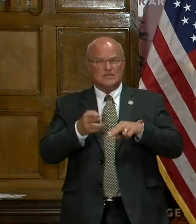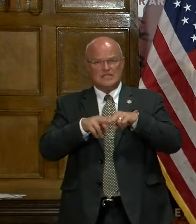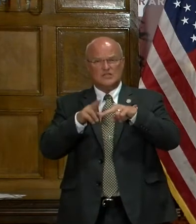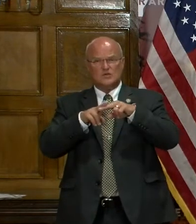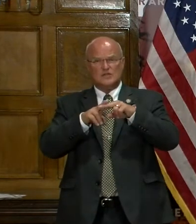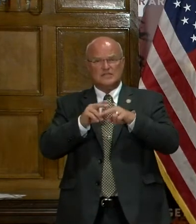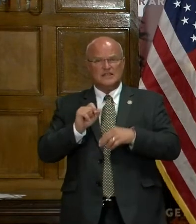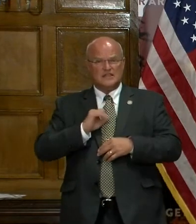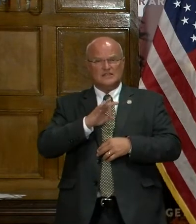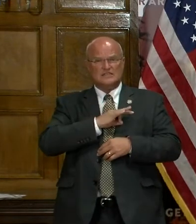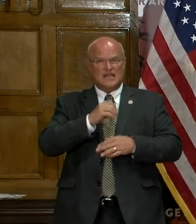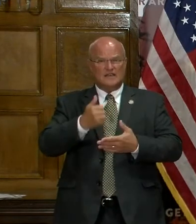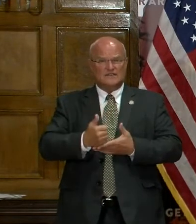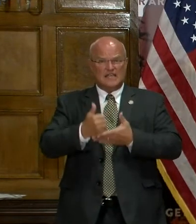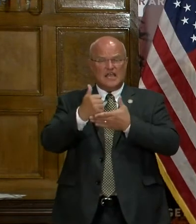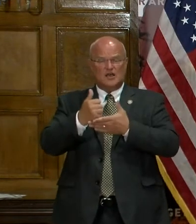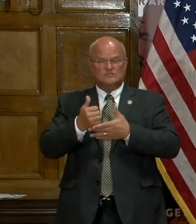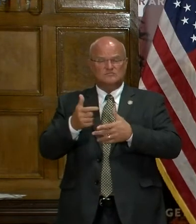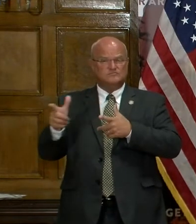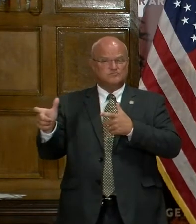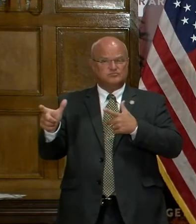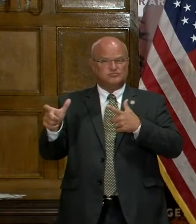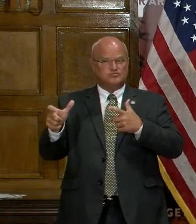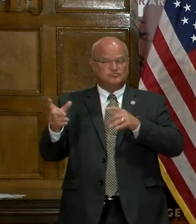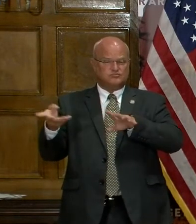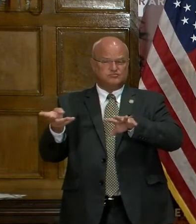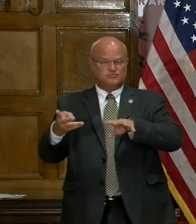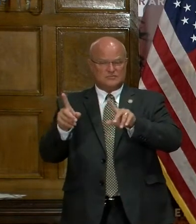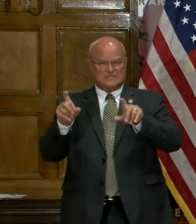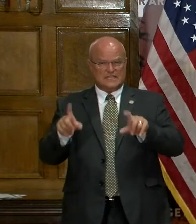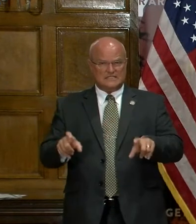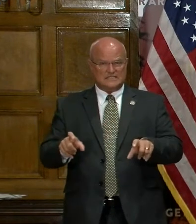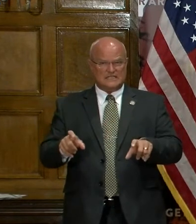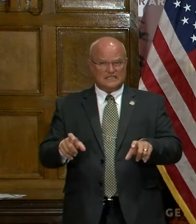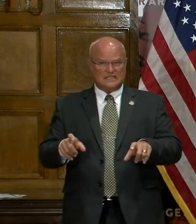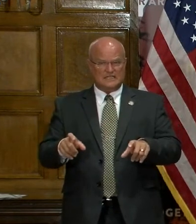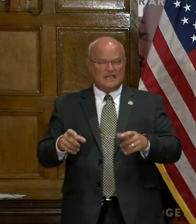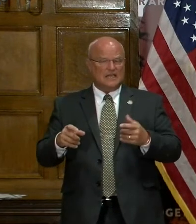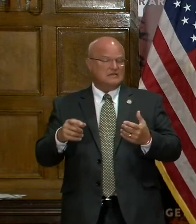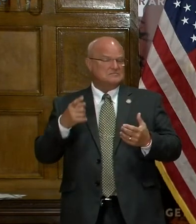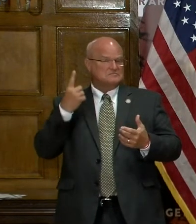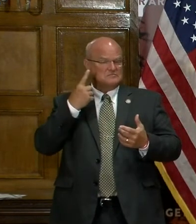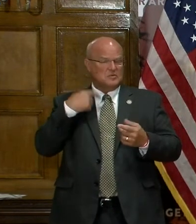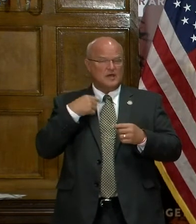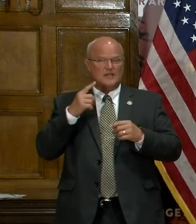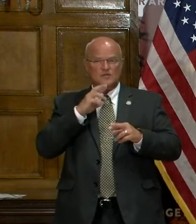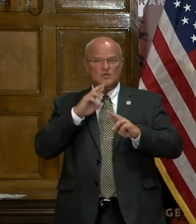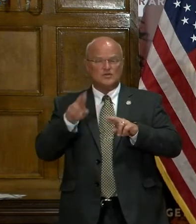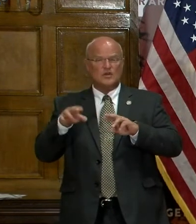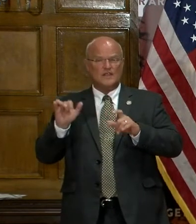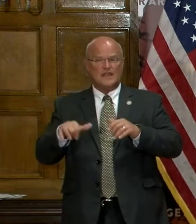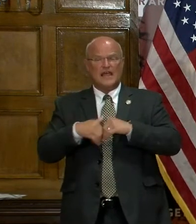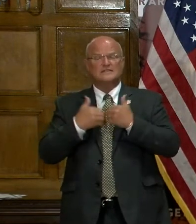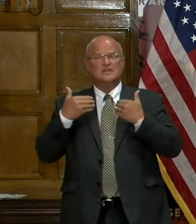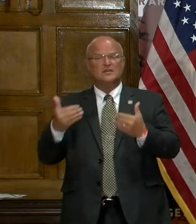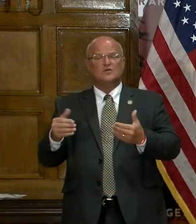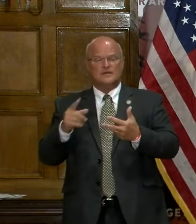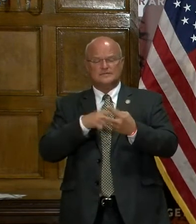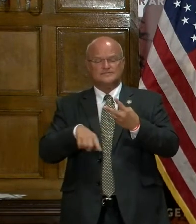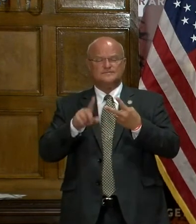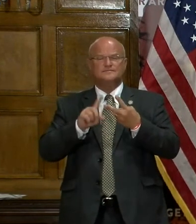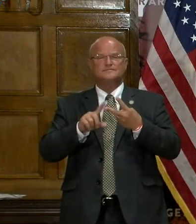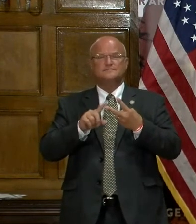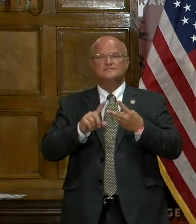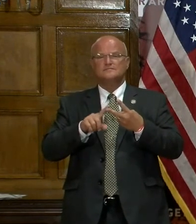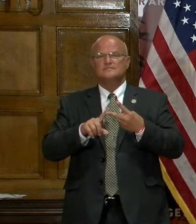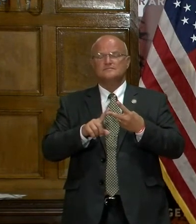their staff to help speed up testing and sort of the return on those results. And then I wanted to see how that was going. And then the second